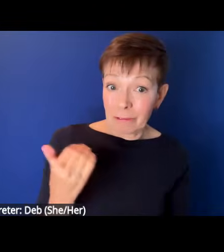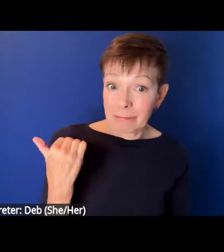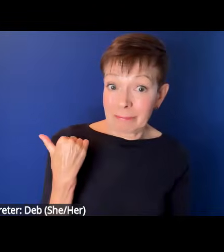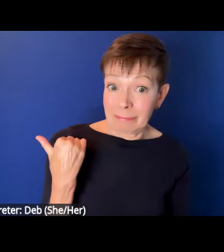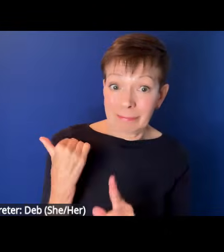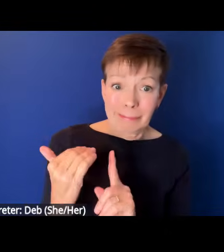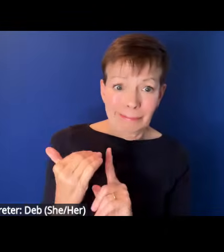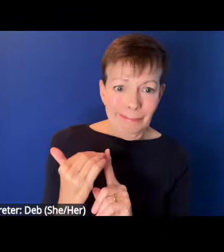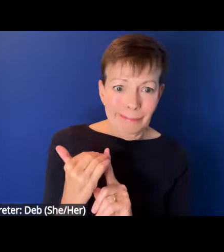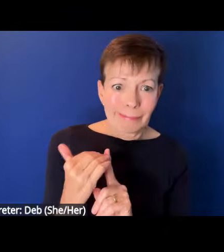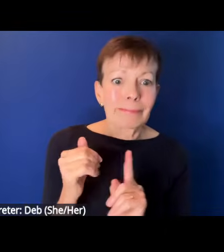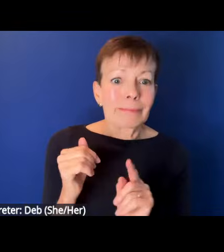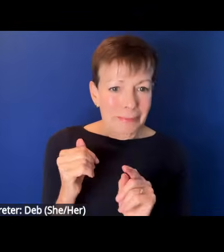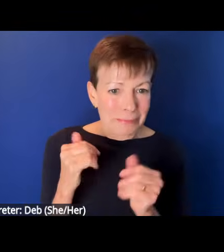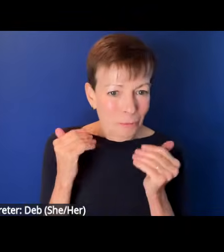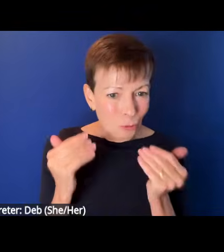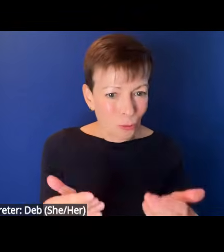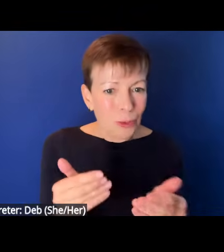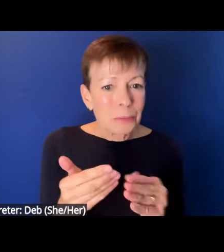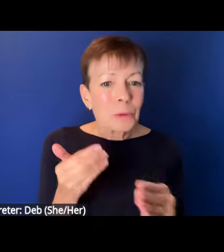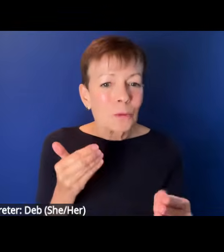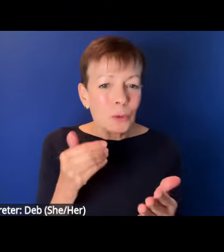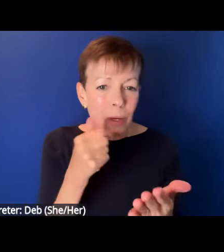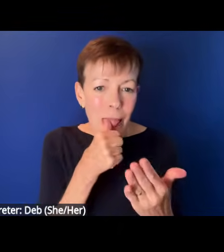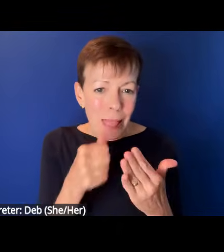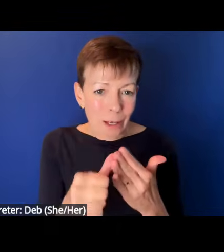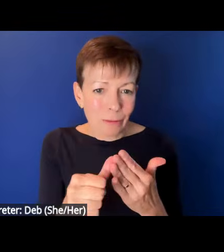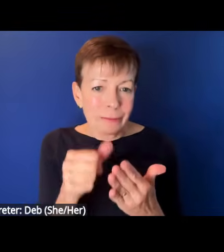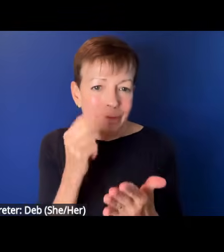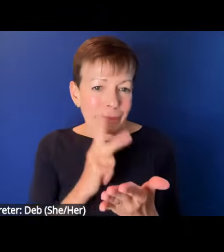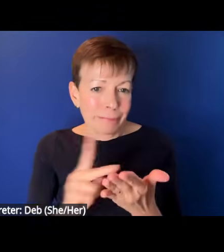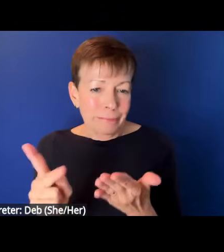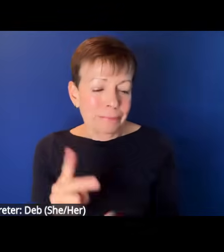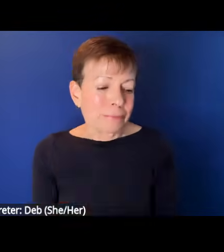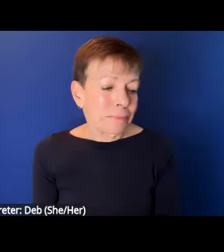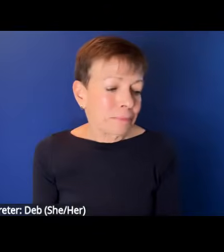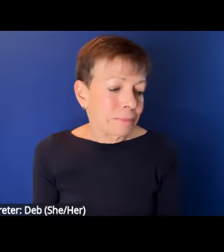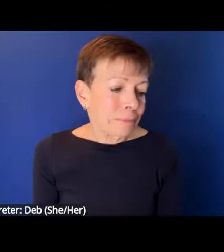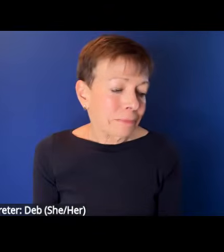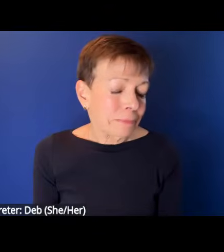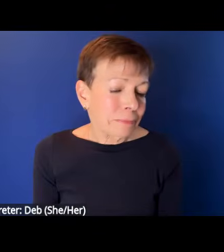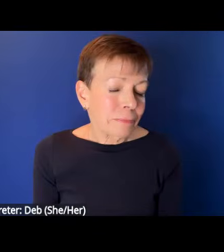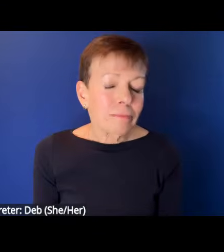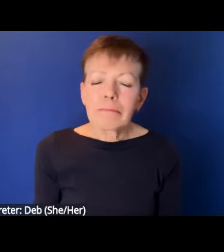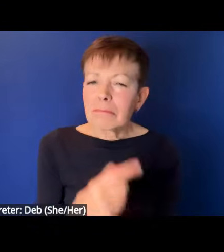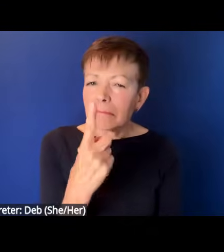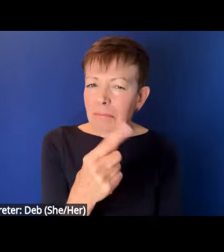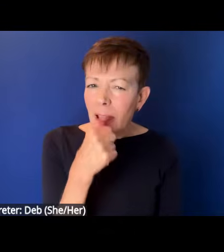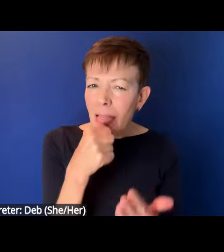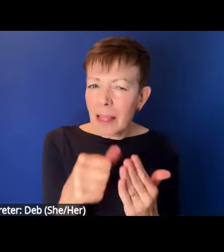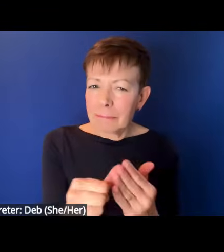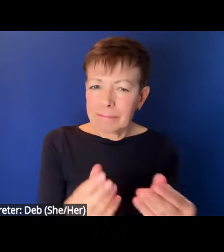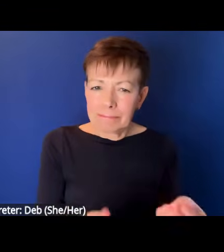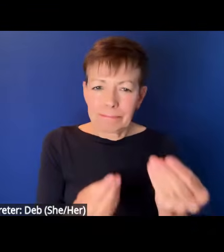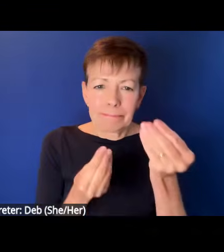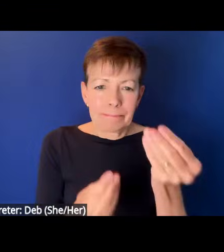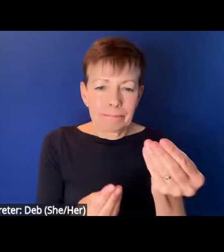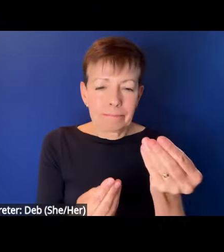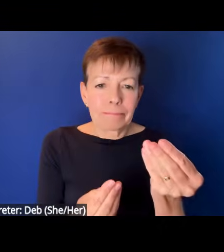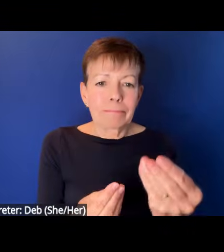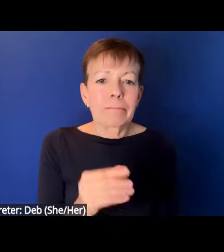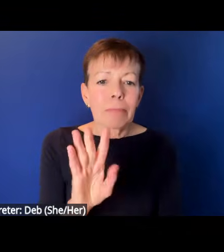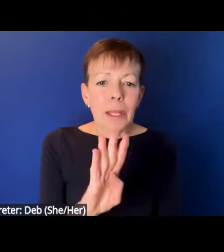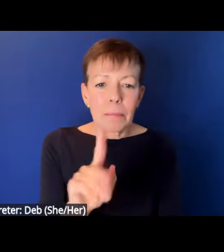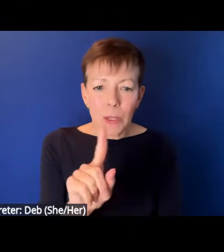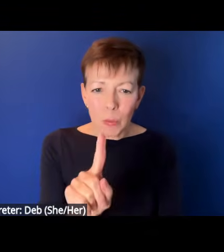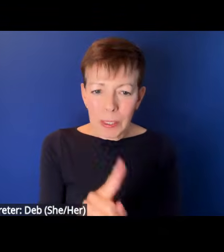moved on to correspondence. Okay, so we have one piece of correspondence under B, B1.